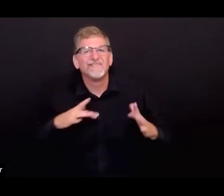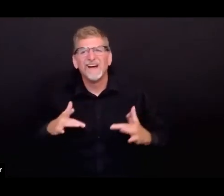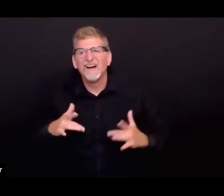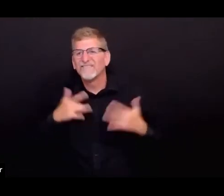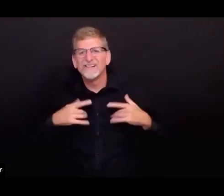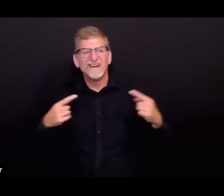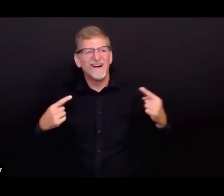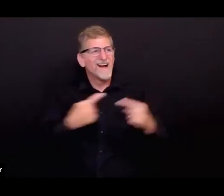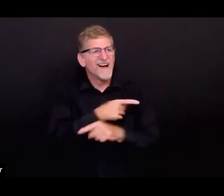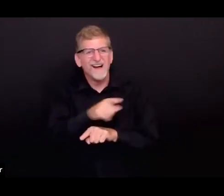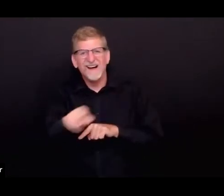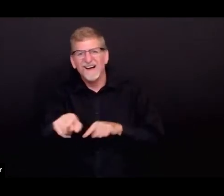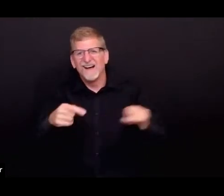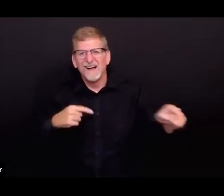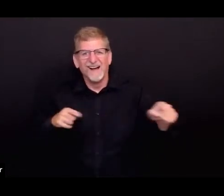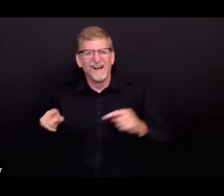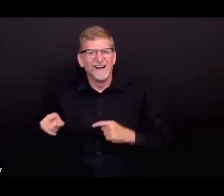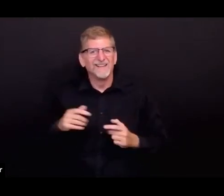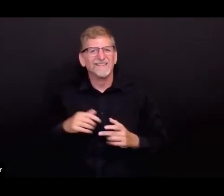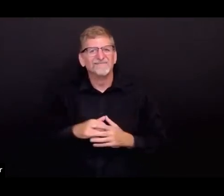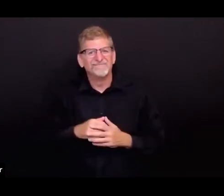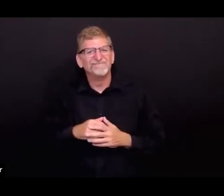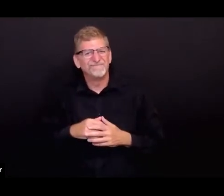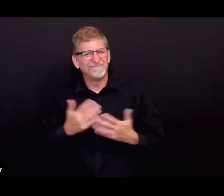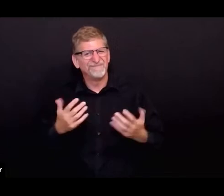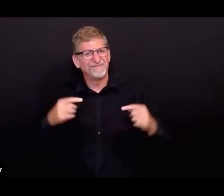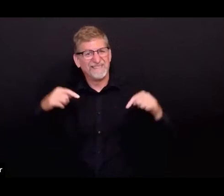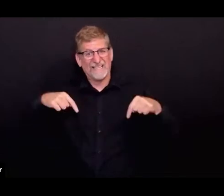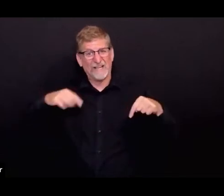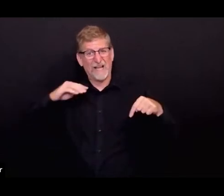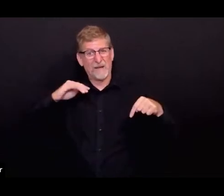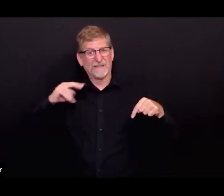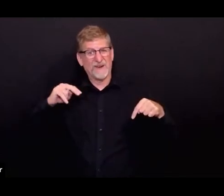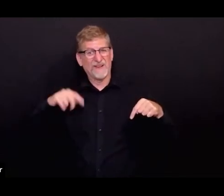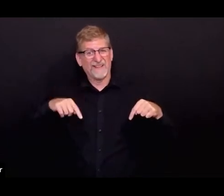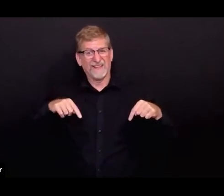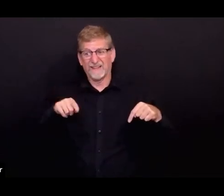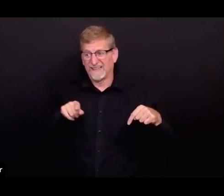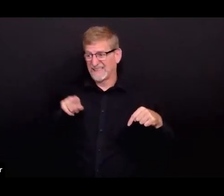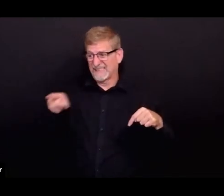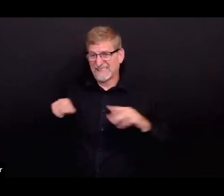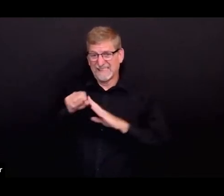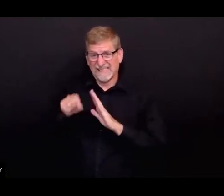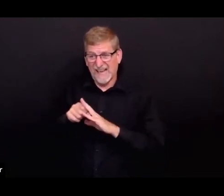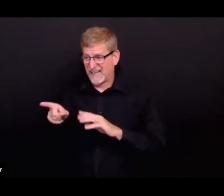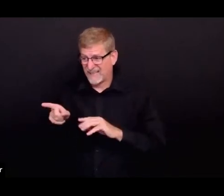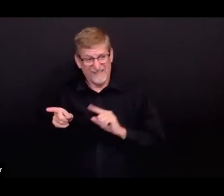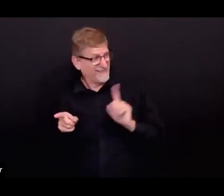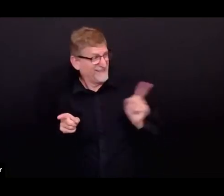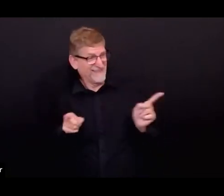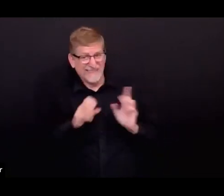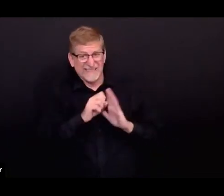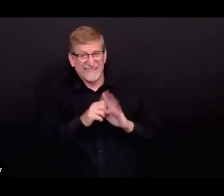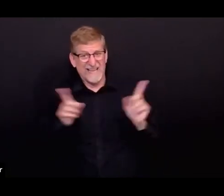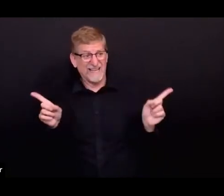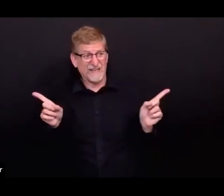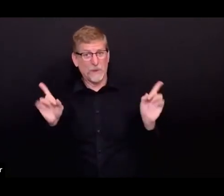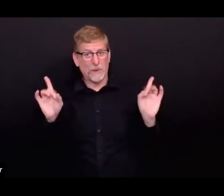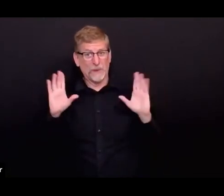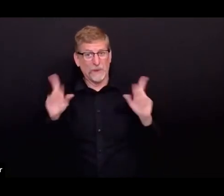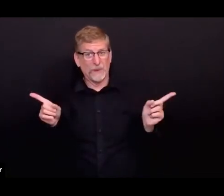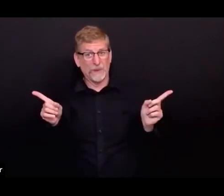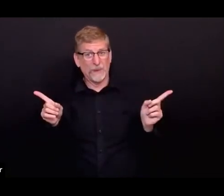states here in Minnesota, bringing the virus with them potentially, and just the very nature